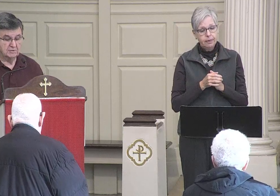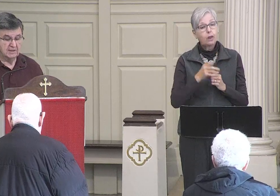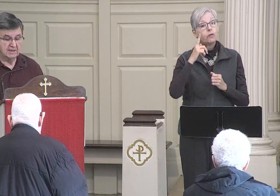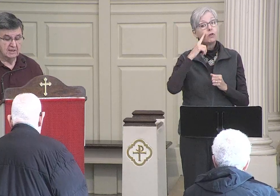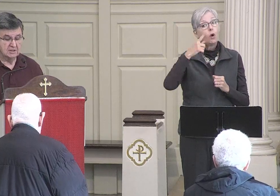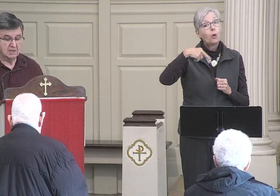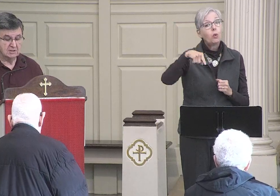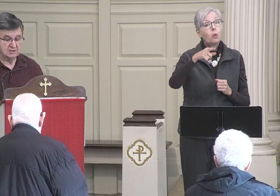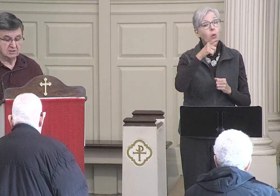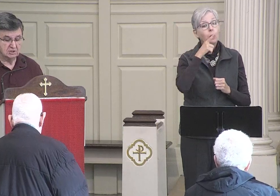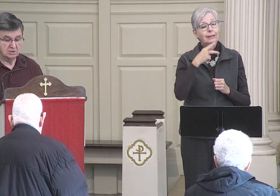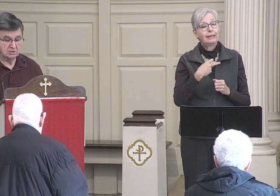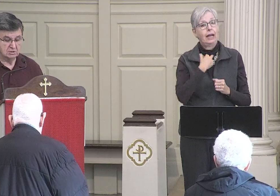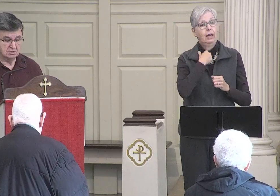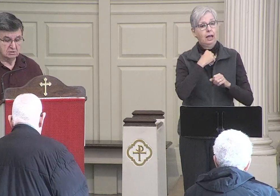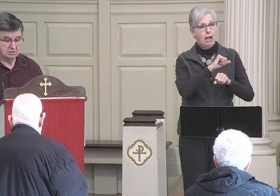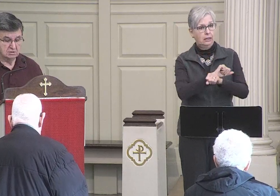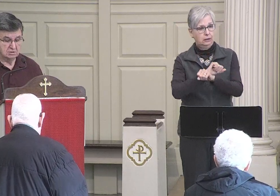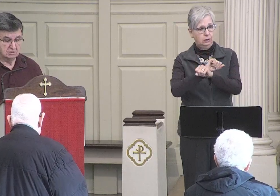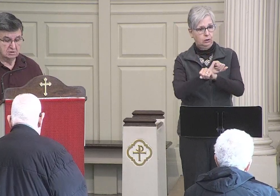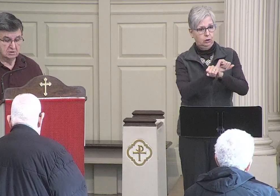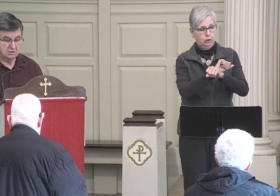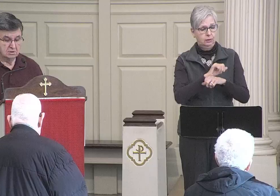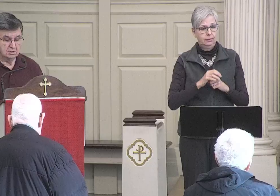For those being held hostage,